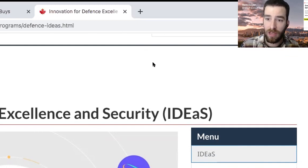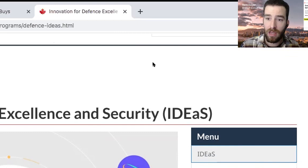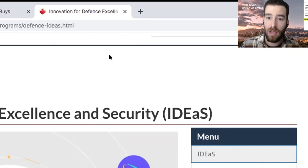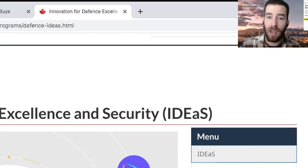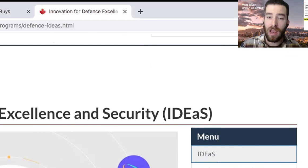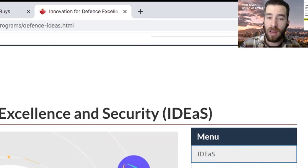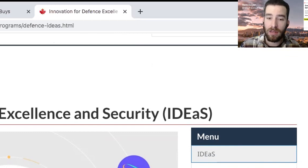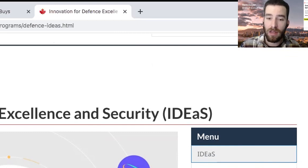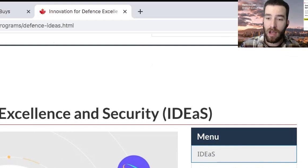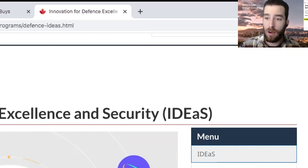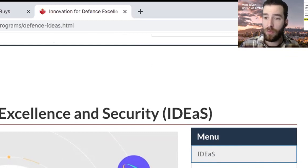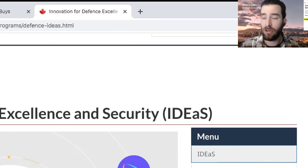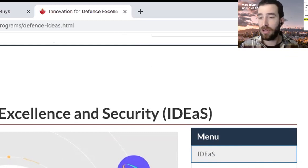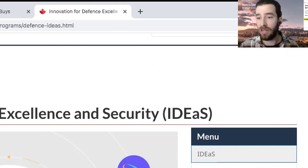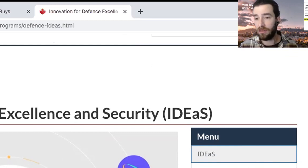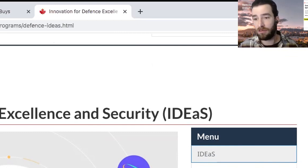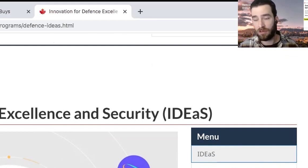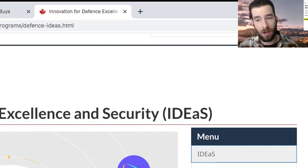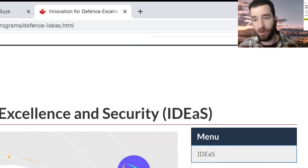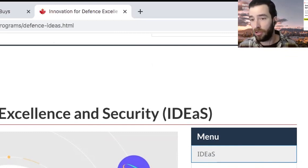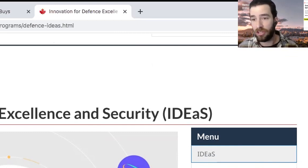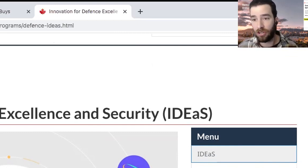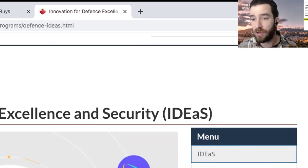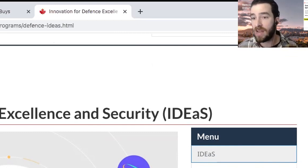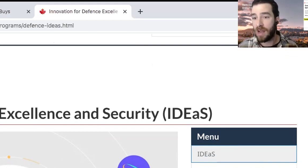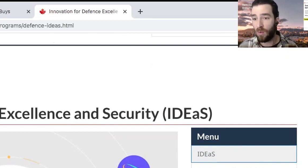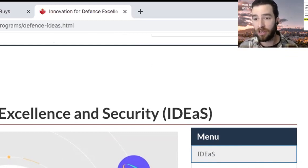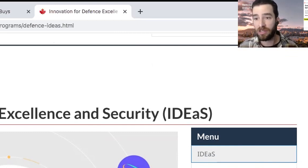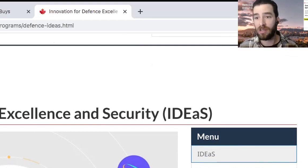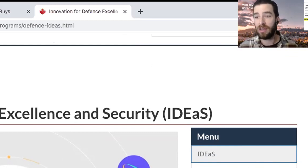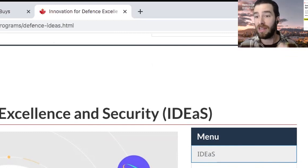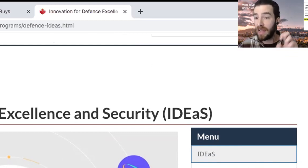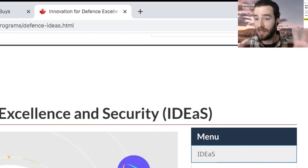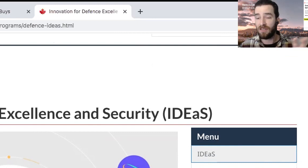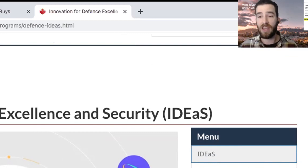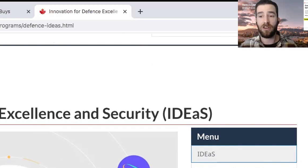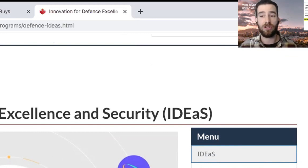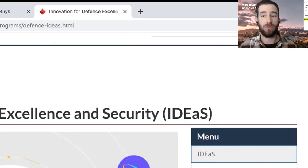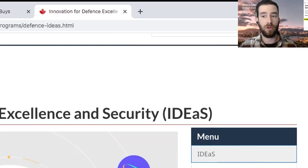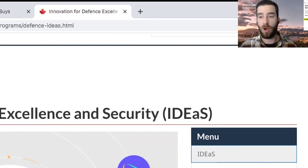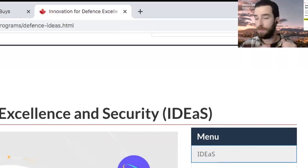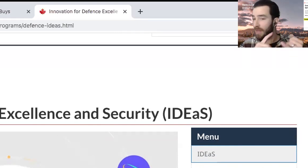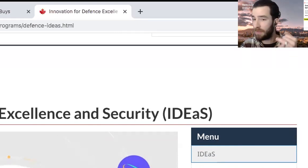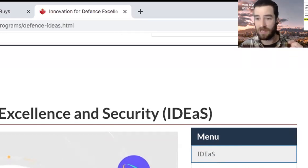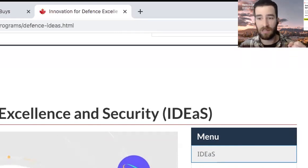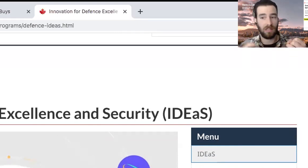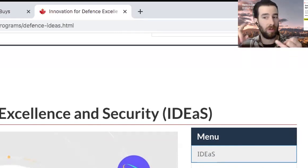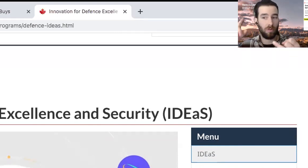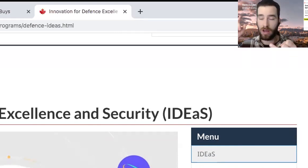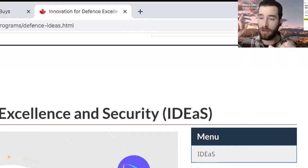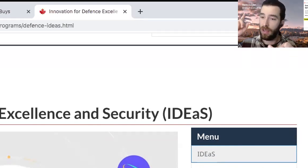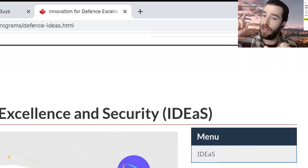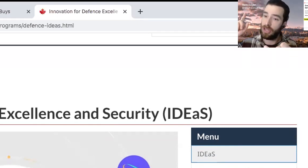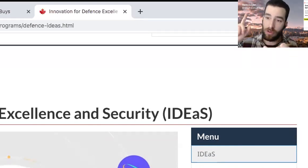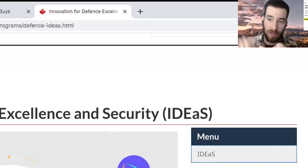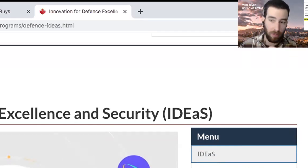solve, and we're looking to create networks, connect innovators. We want big businesses. We